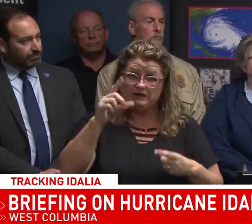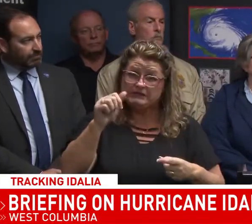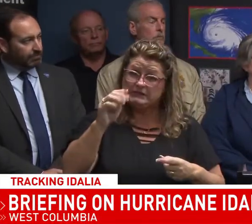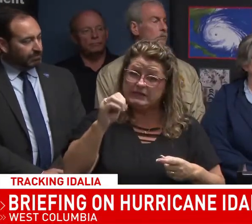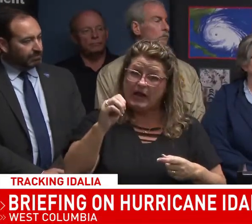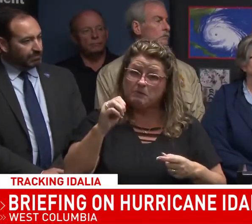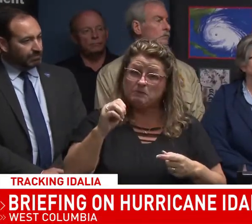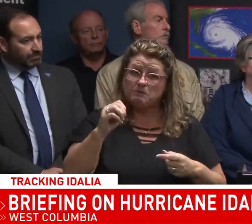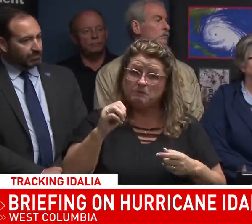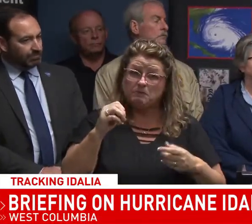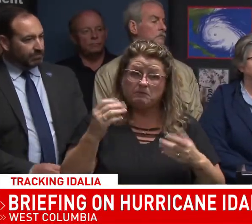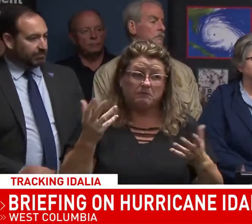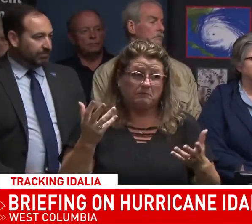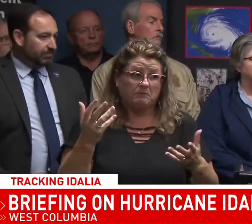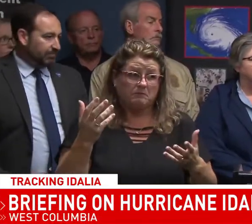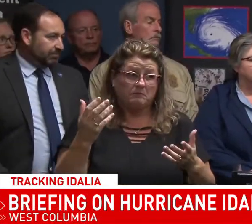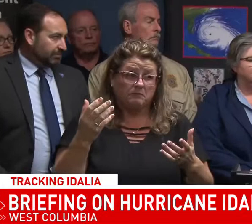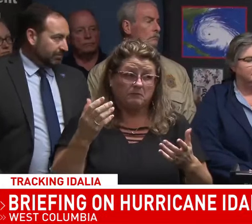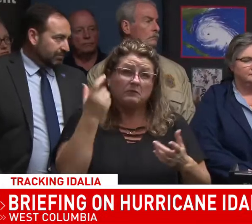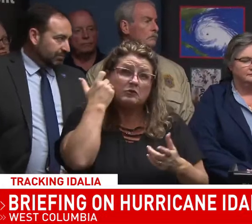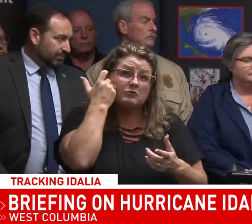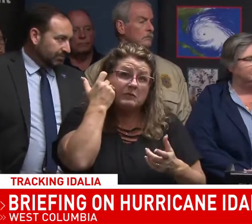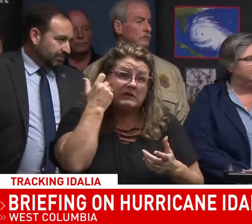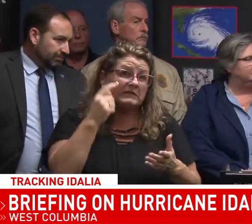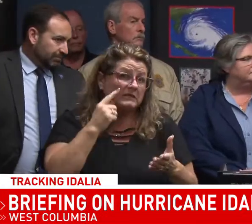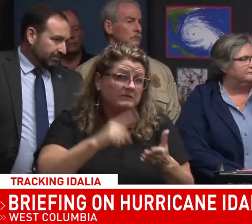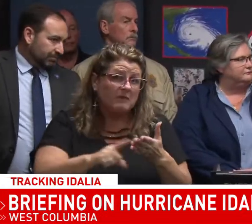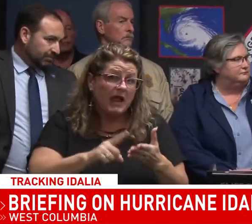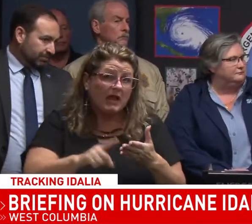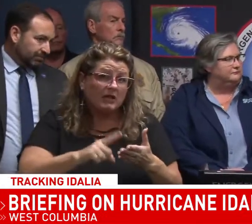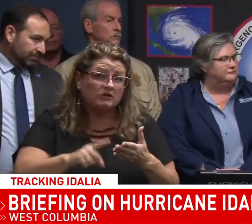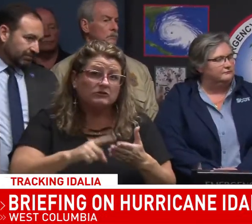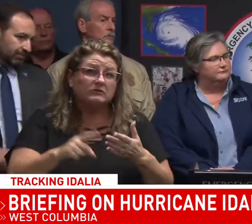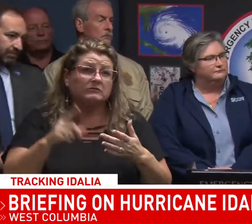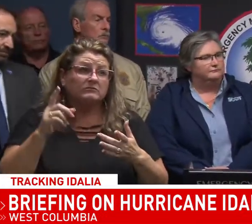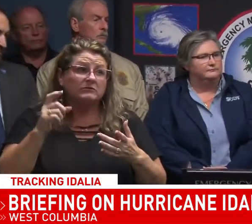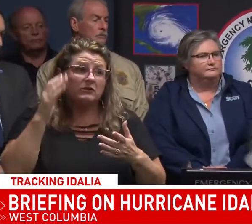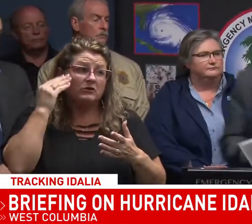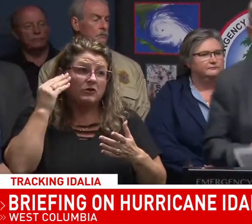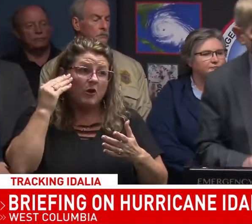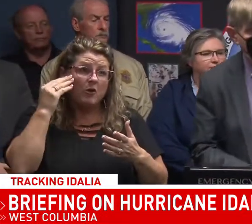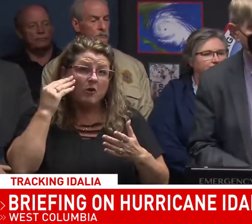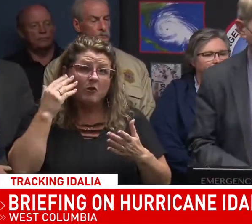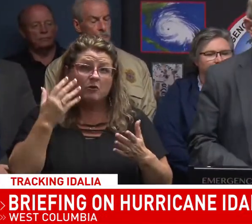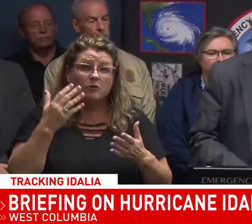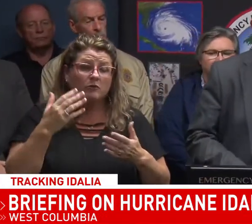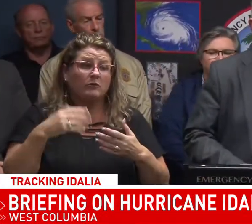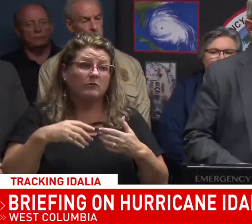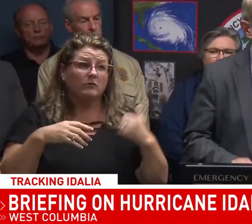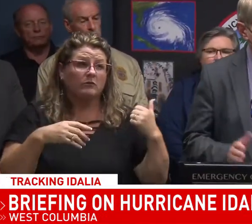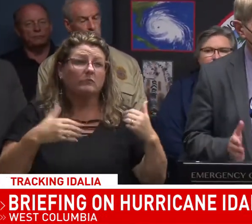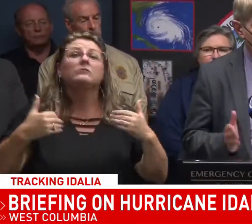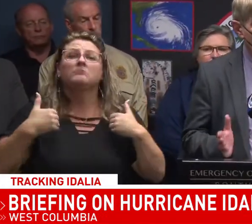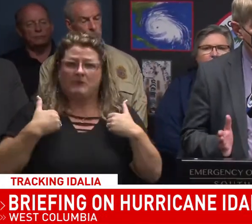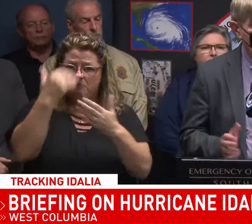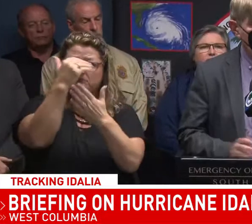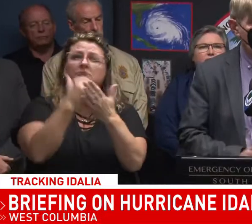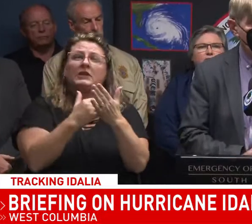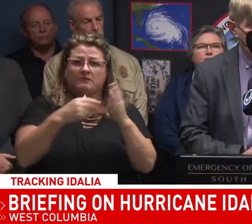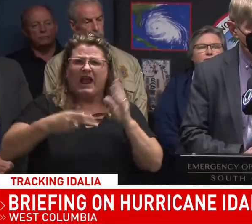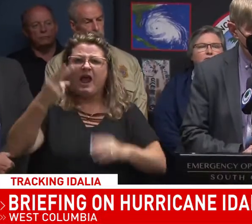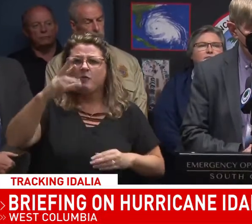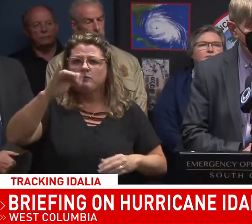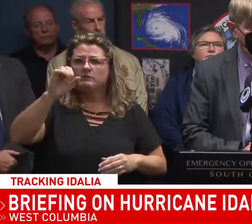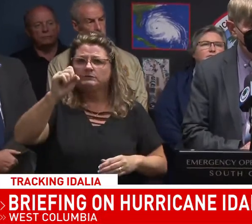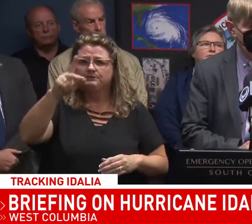terms of, have there been recent inspections, or are there any that are concerned about? So we do have a list of high-risk